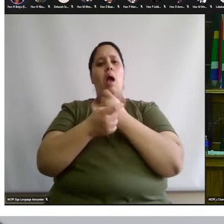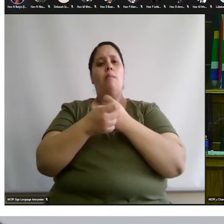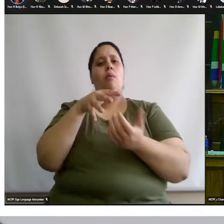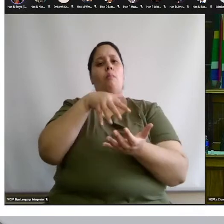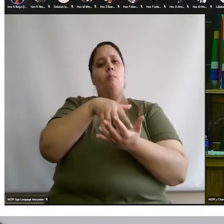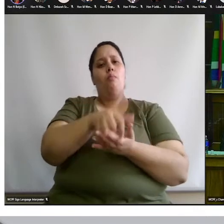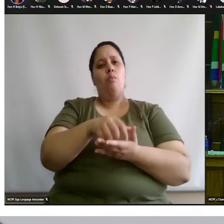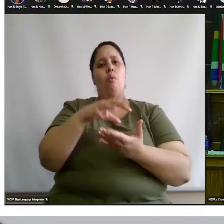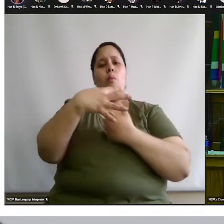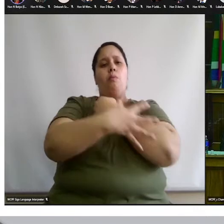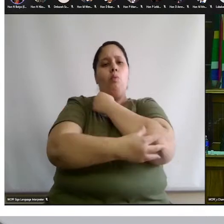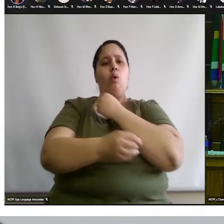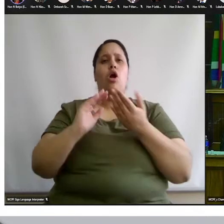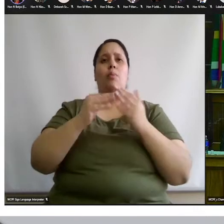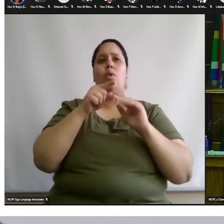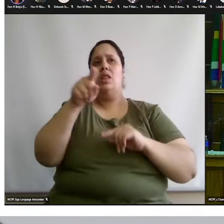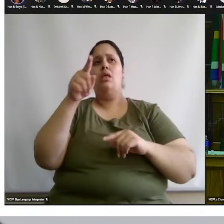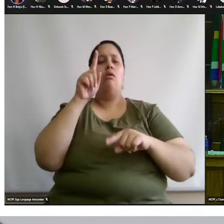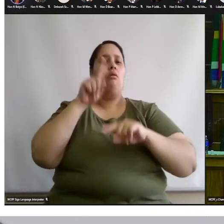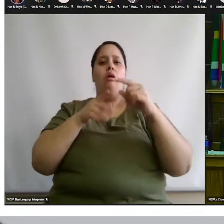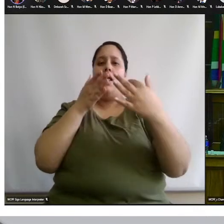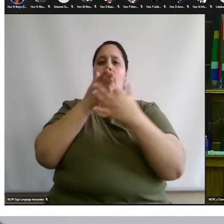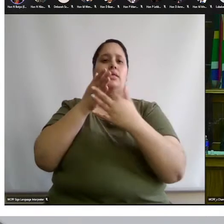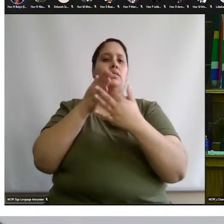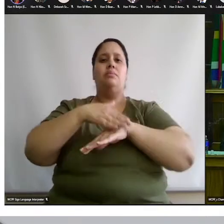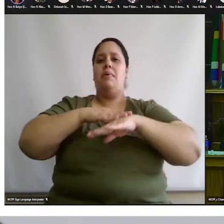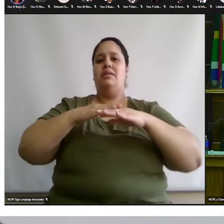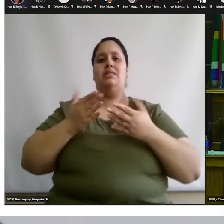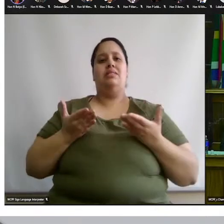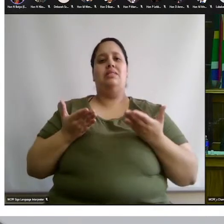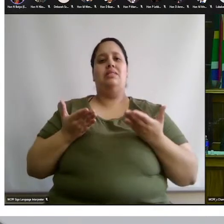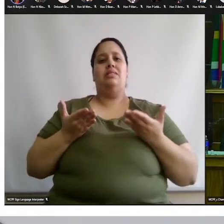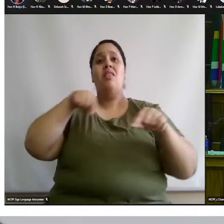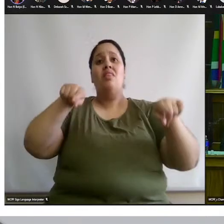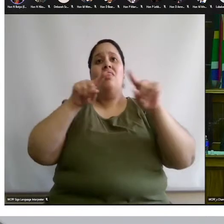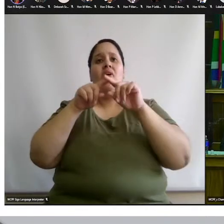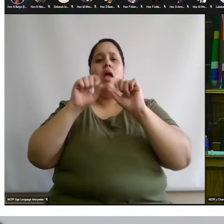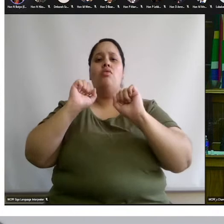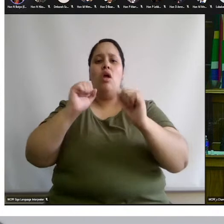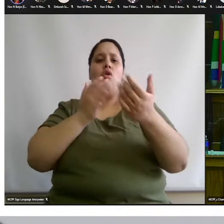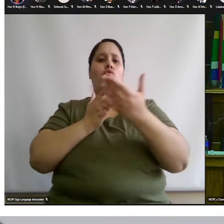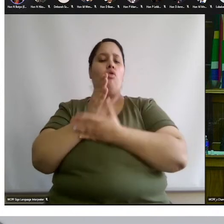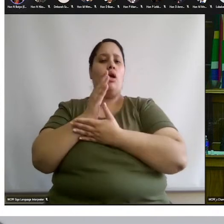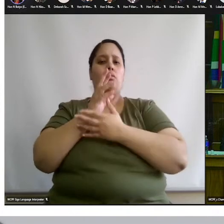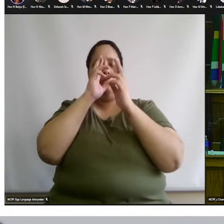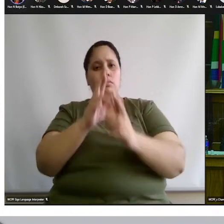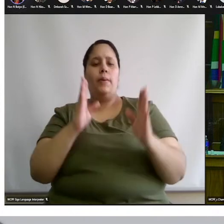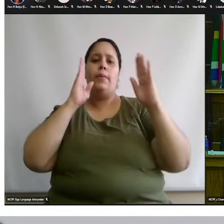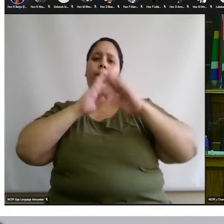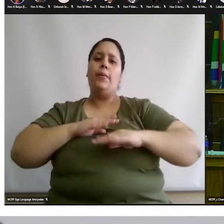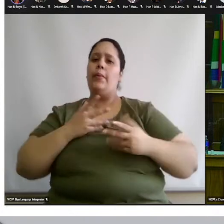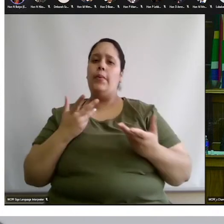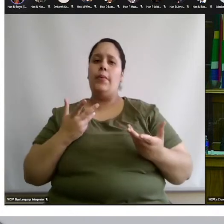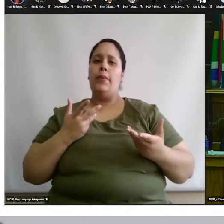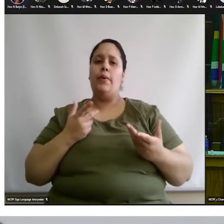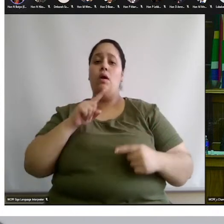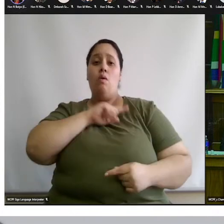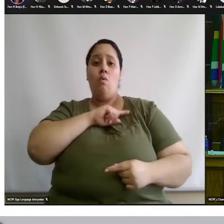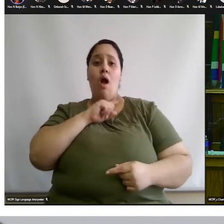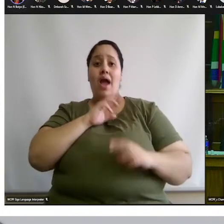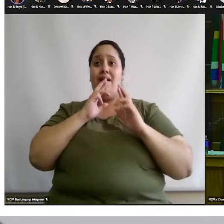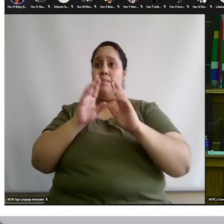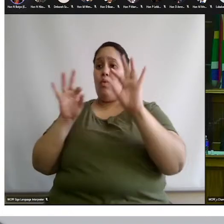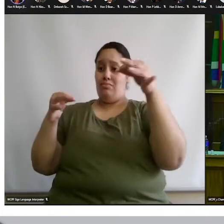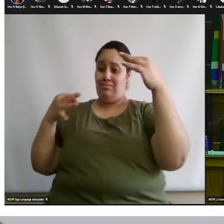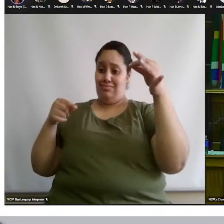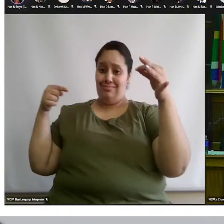to basic services and the ability to them for them to exercise their rights properly. The reports at issue, at the